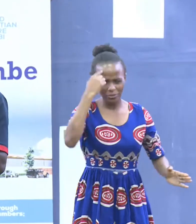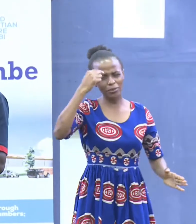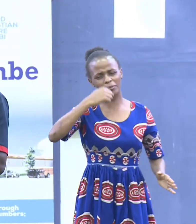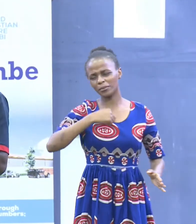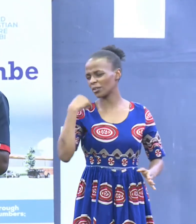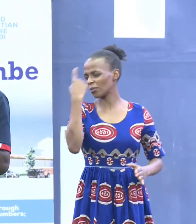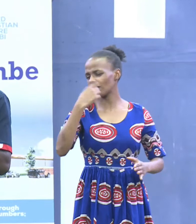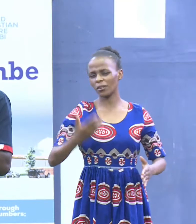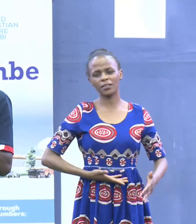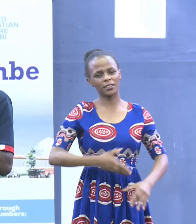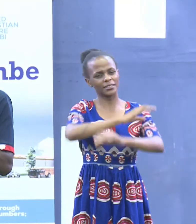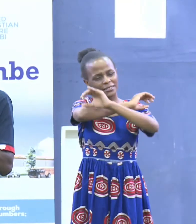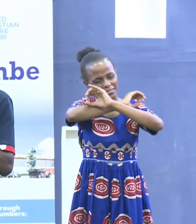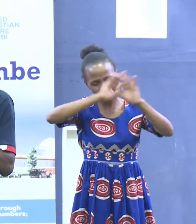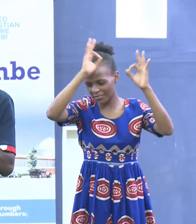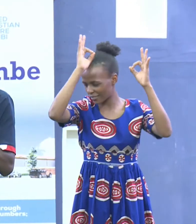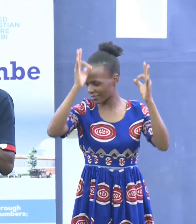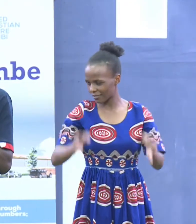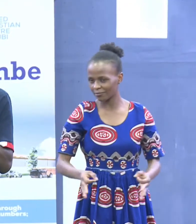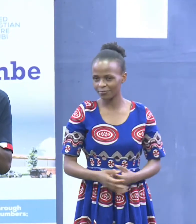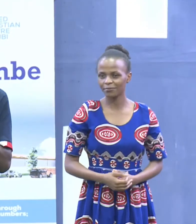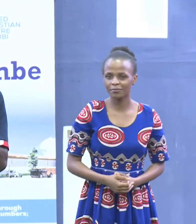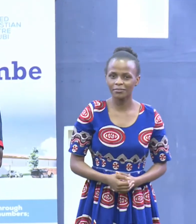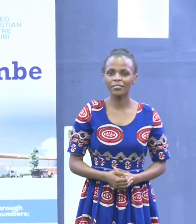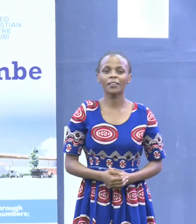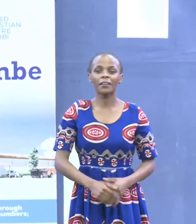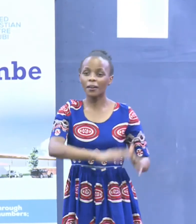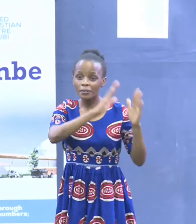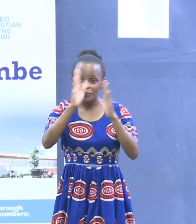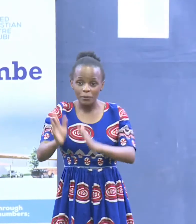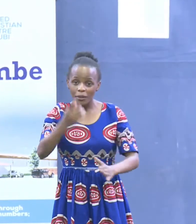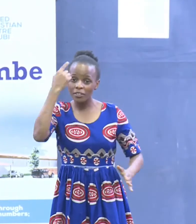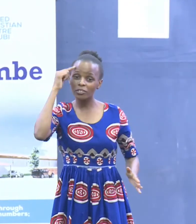That was being prepared for me who didn't have anything. It